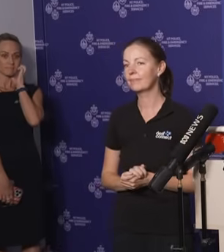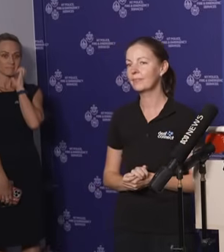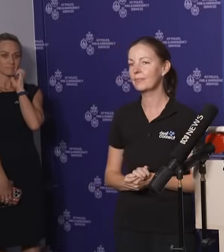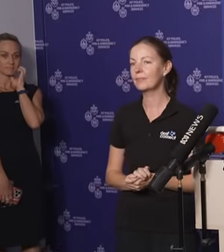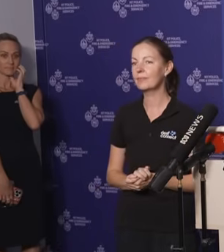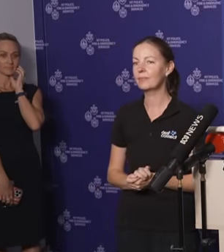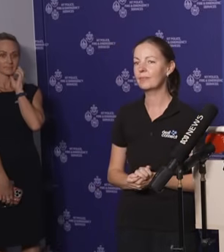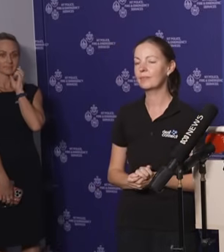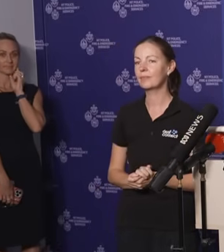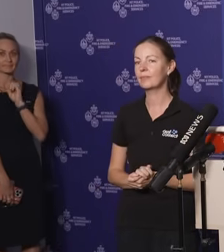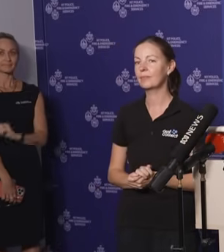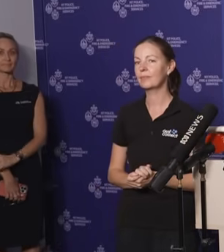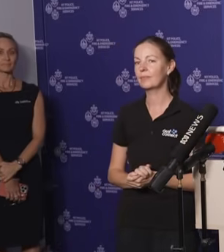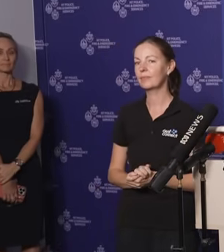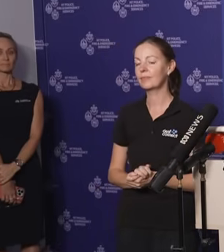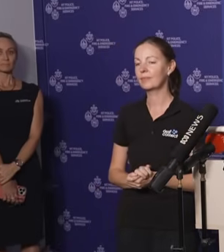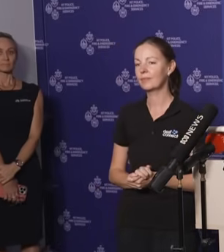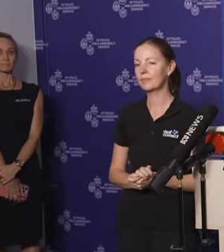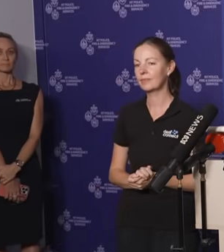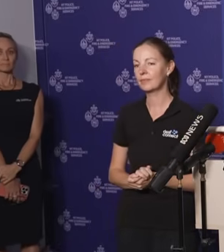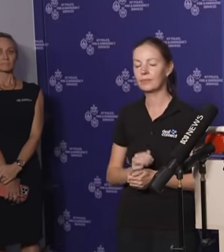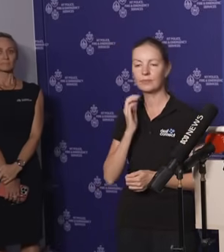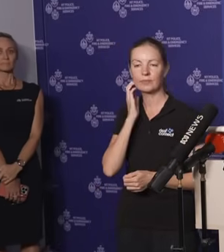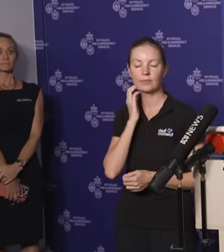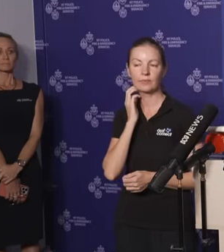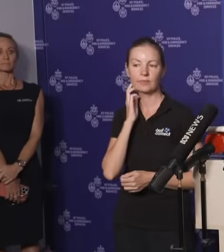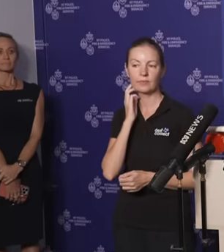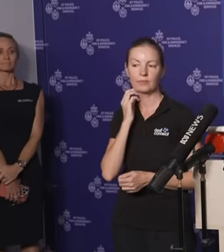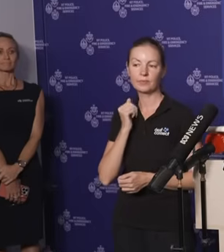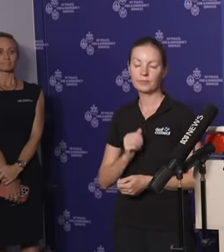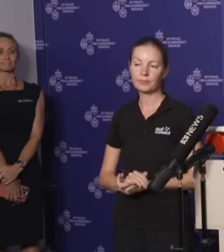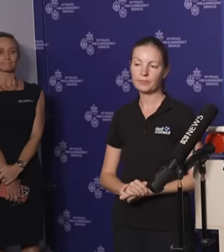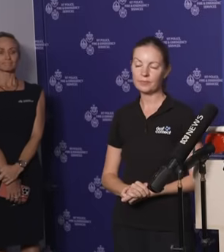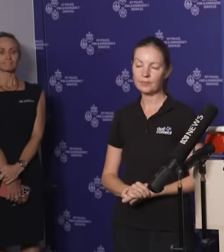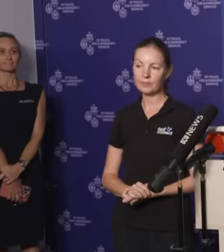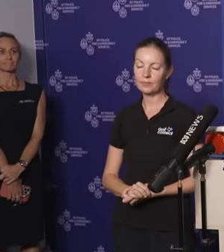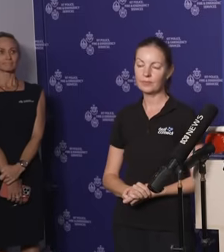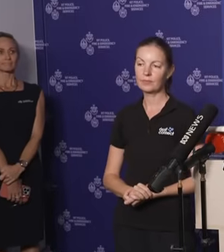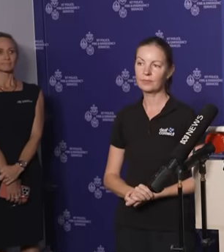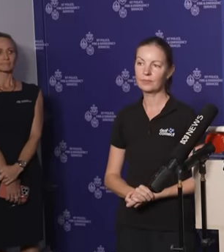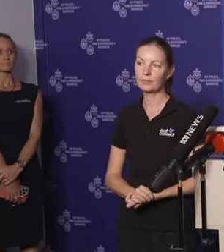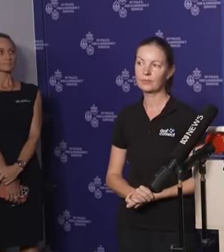gallow. But Nane, where flood watch for Arab.